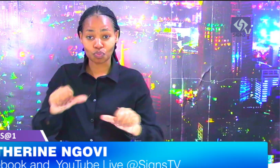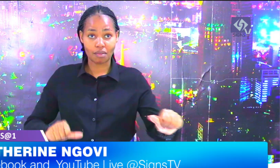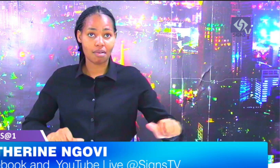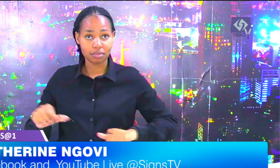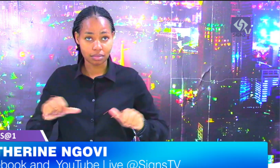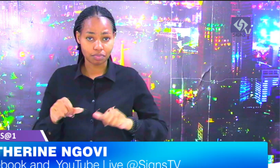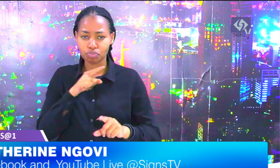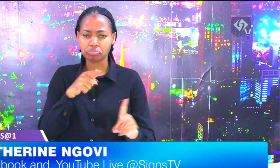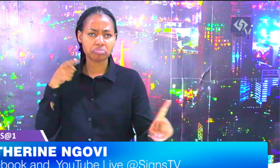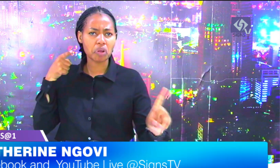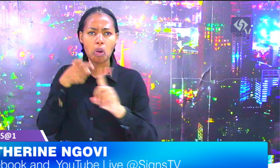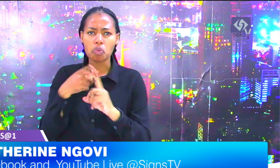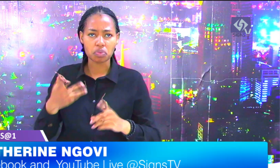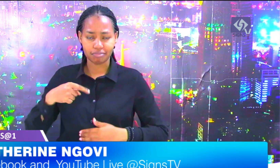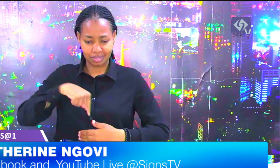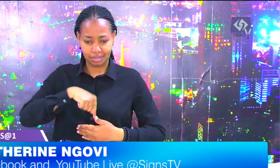claiming numerous lives annually.